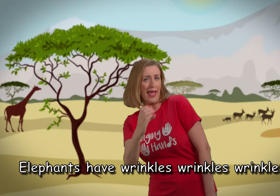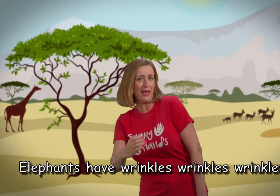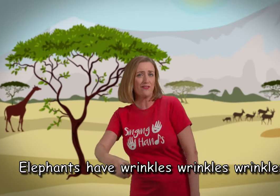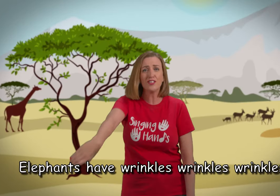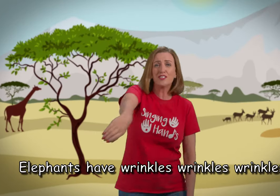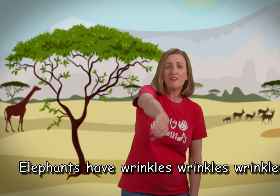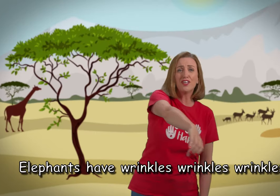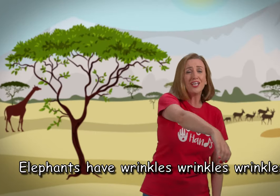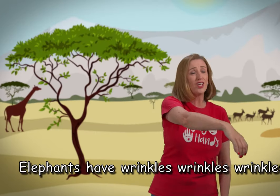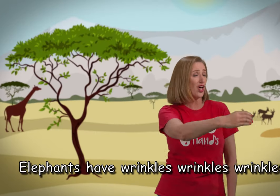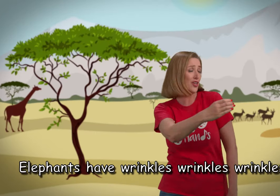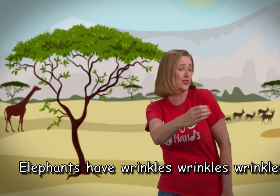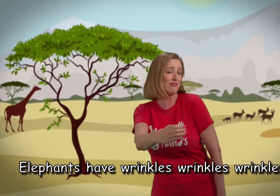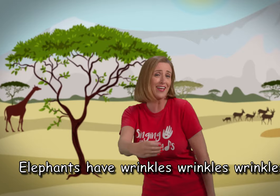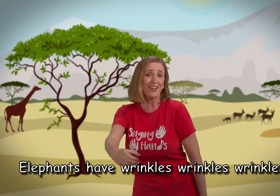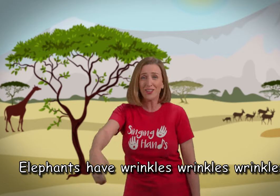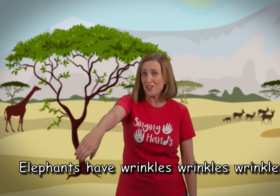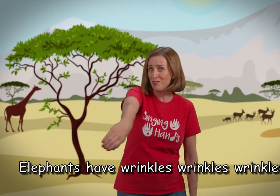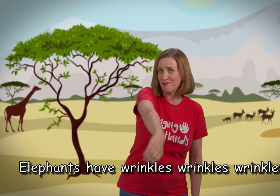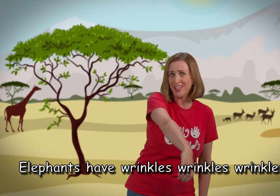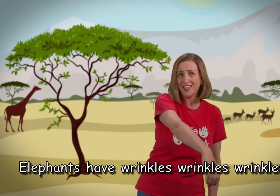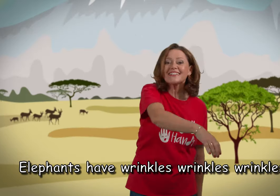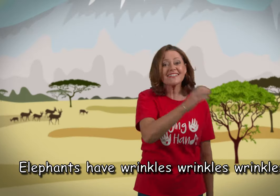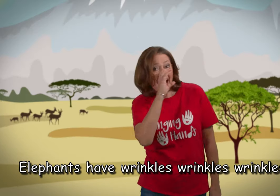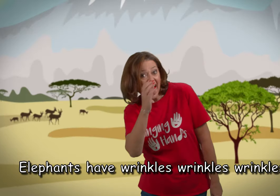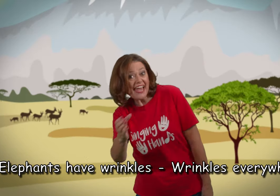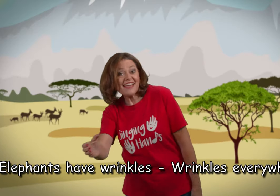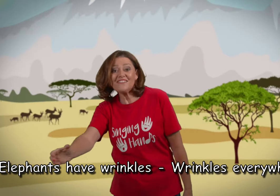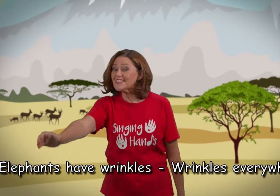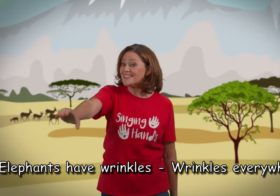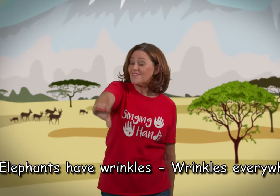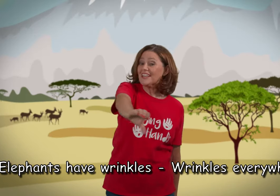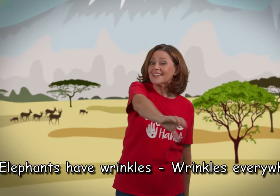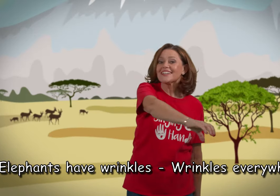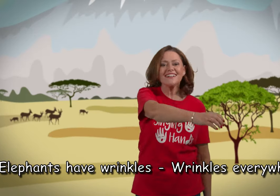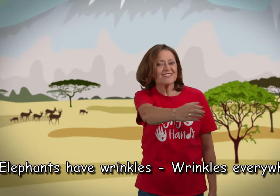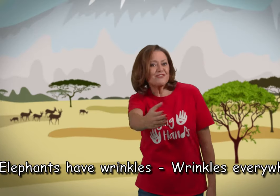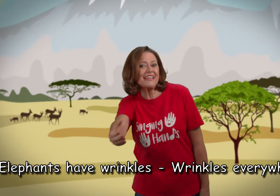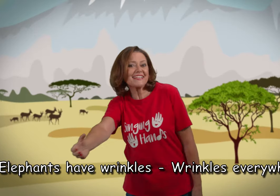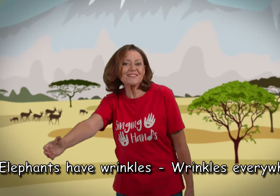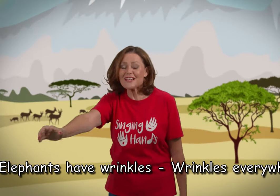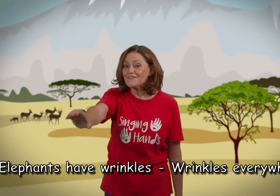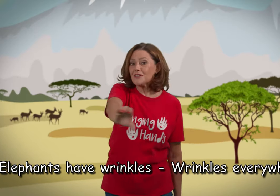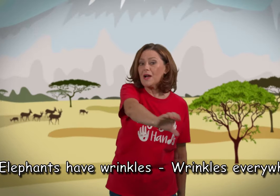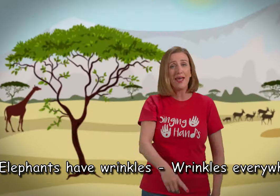Elephants have wrinkles, wrinkles, wrinkles Elephants have wrinkles, wrinkles everywhere